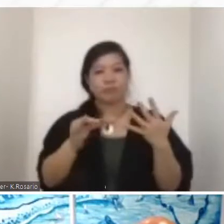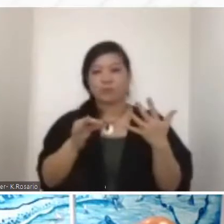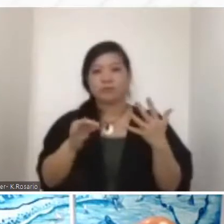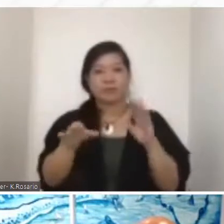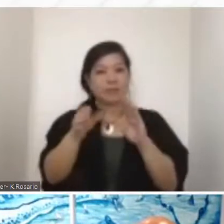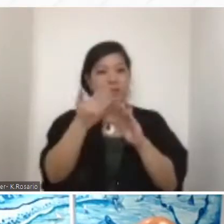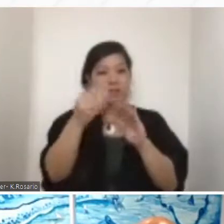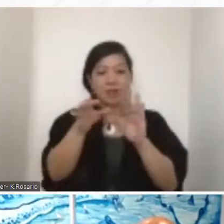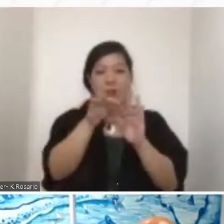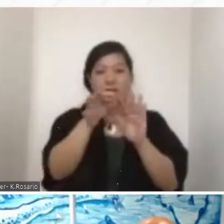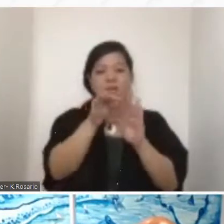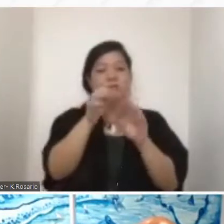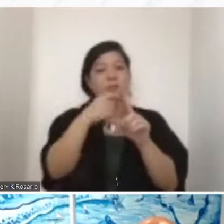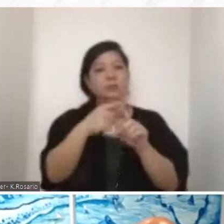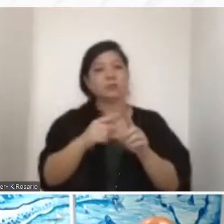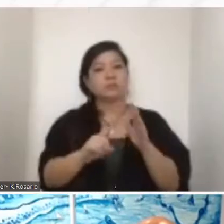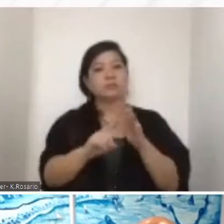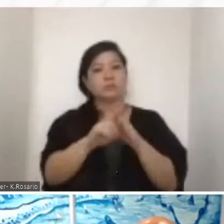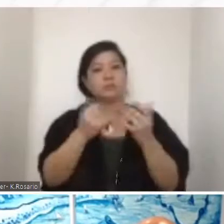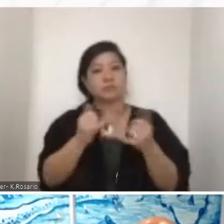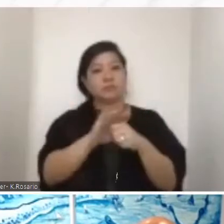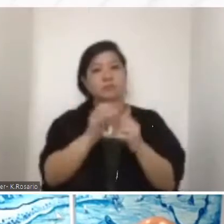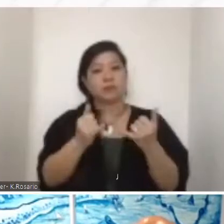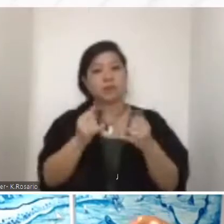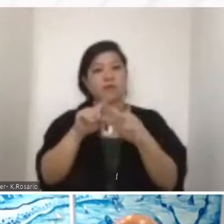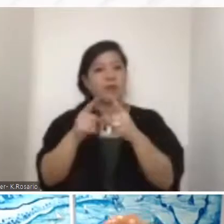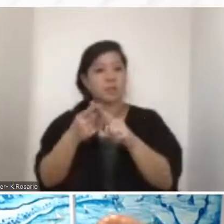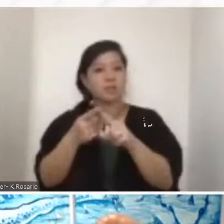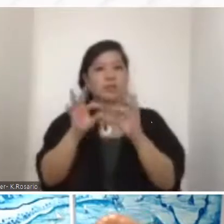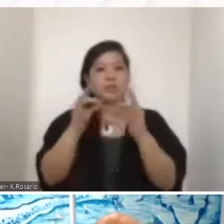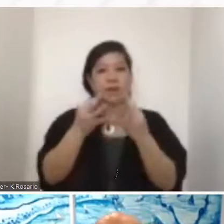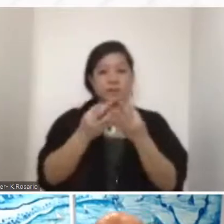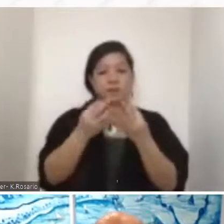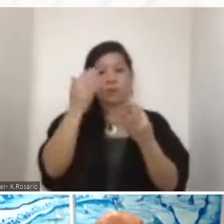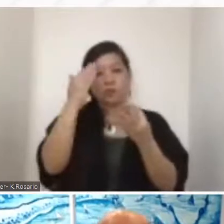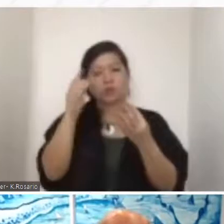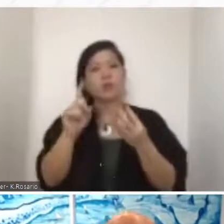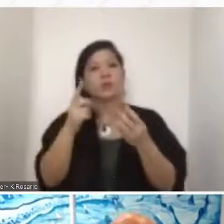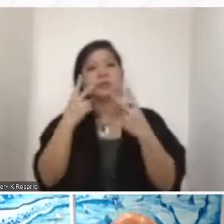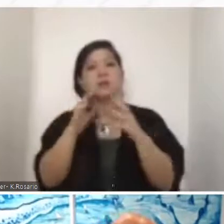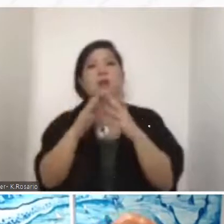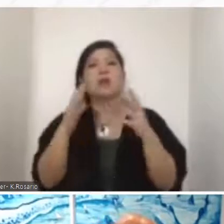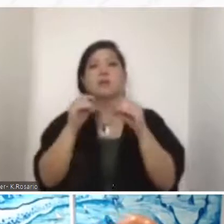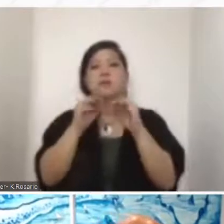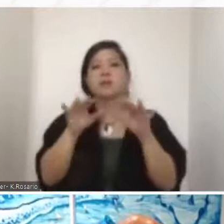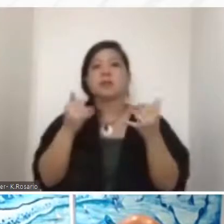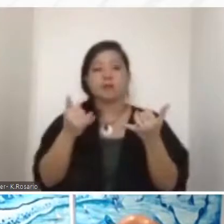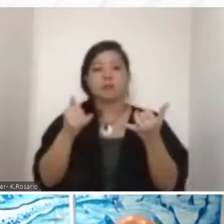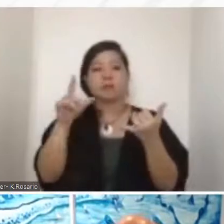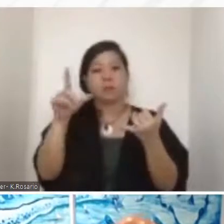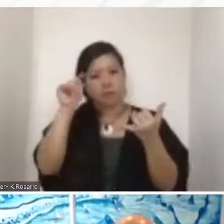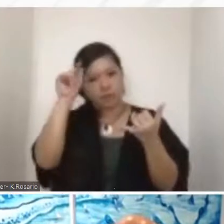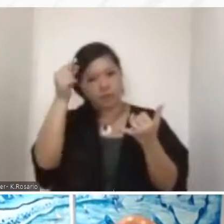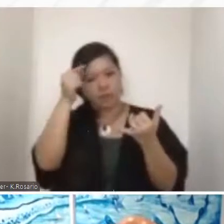these close household contacts among friends, among family members, are where we're seeing a lot of the spread right now, as the Lieutenant Governor said.